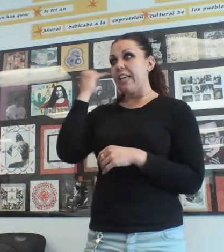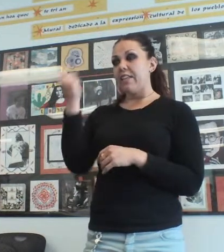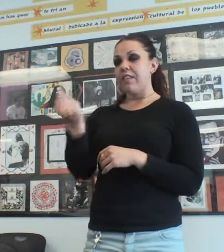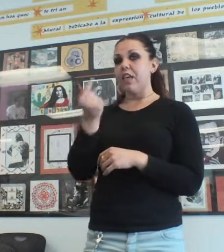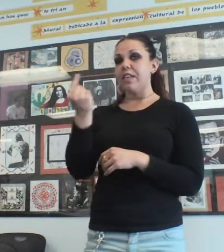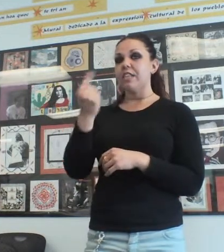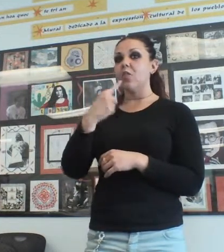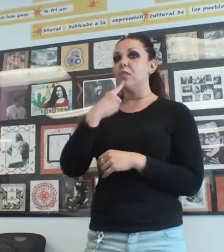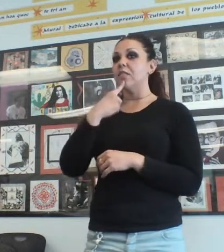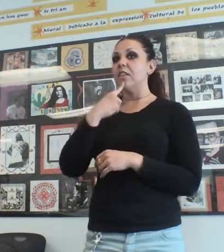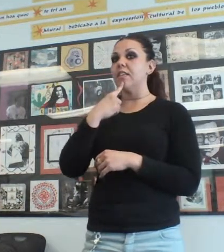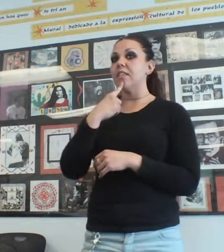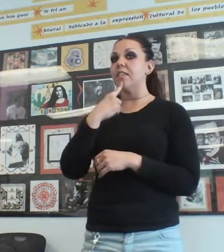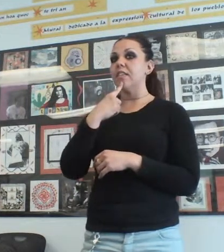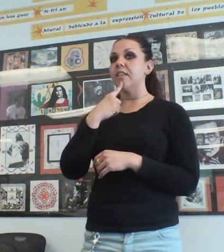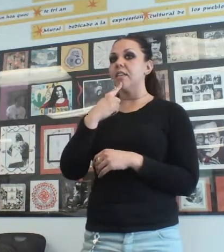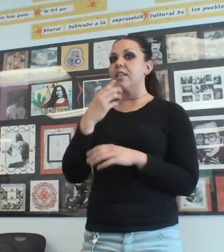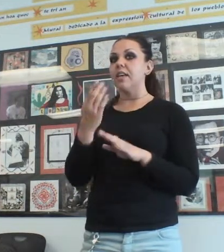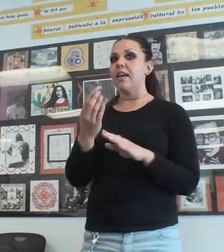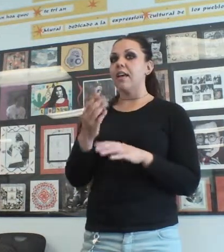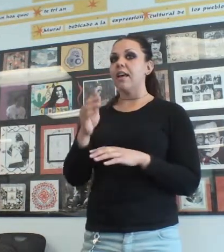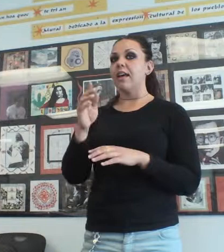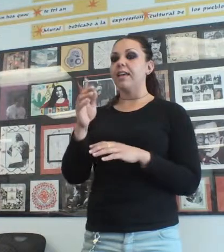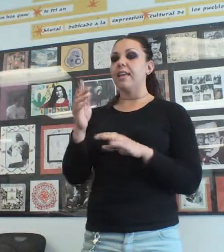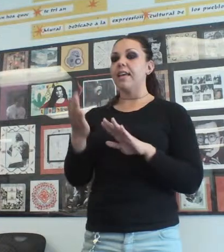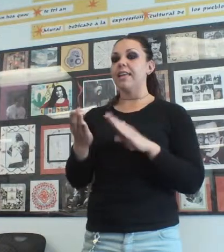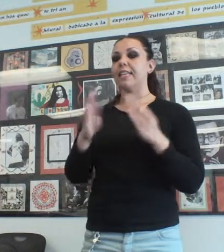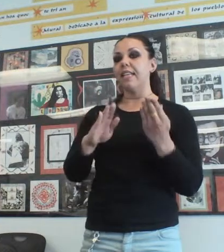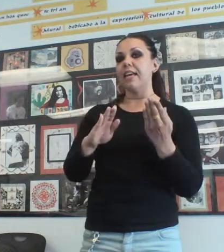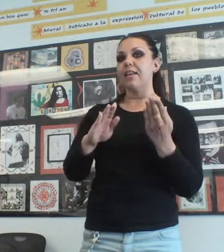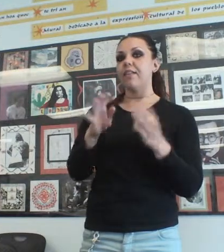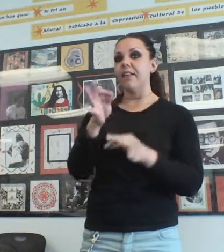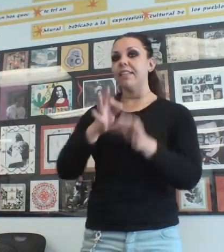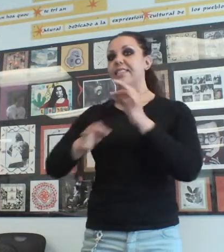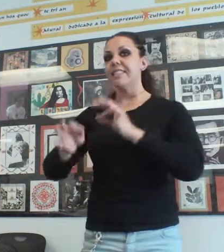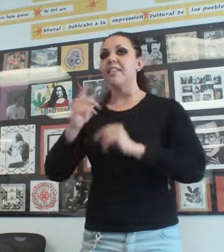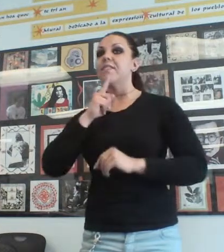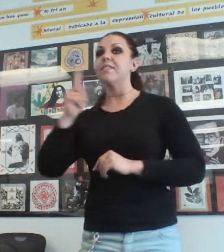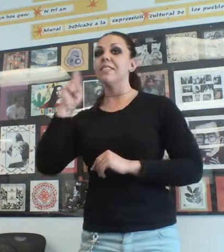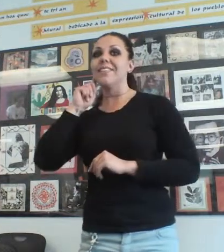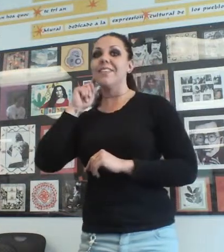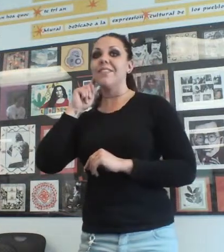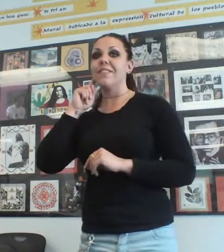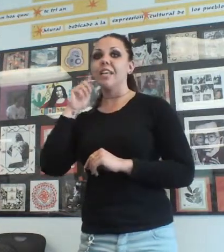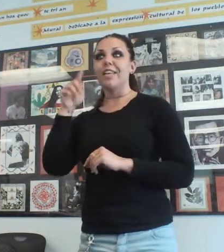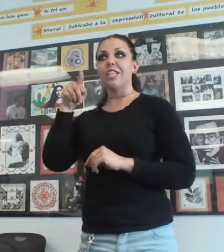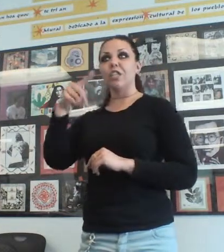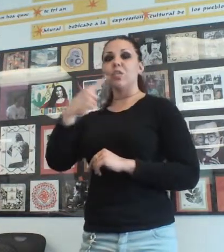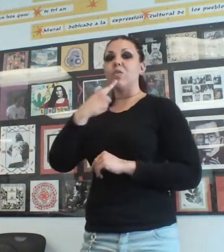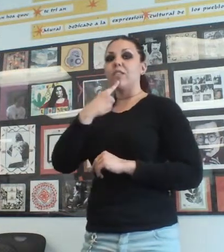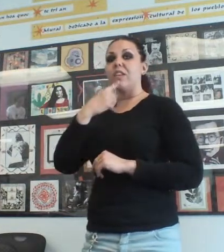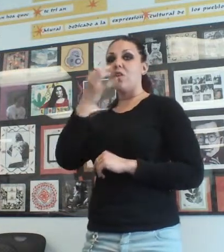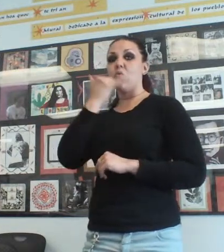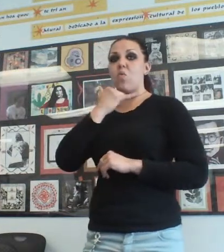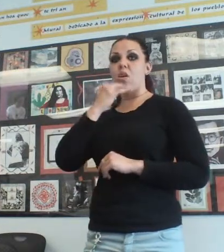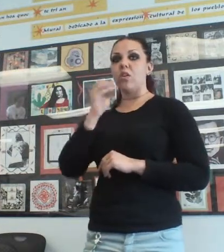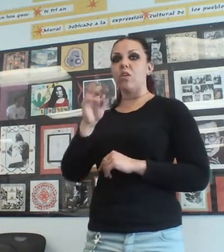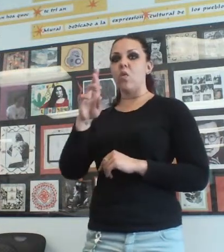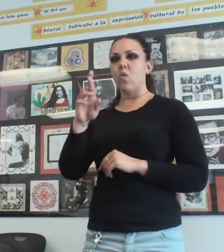instead of death, but you know what they meant, do you say it wrong because they said it wrong, or do you go for meaning and say